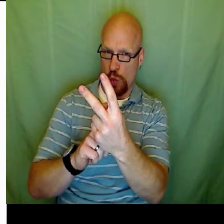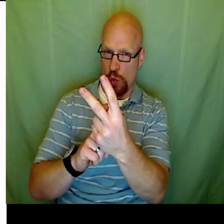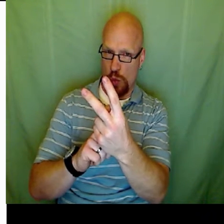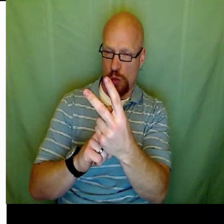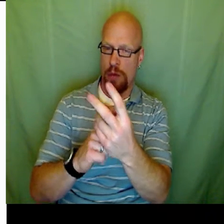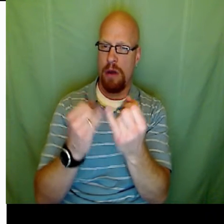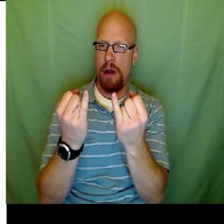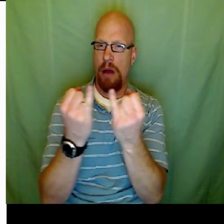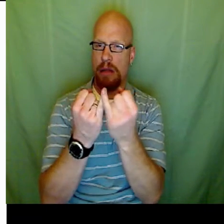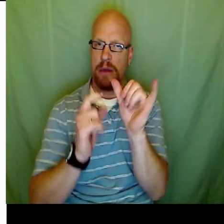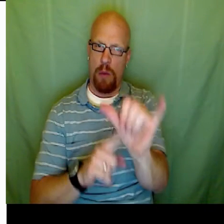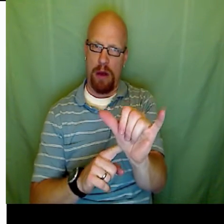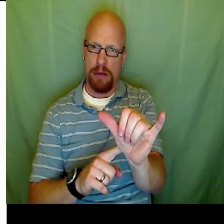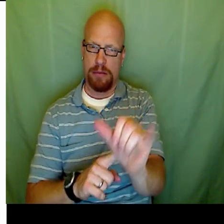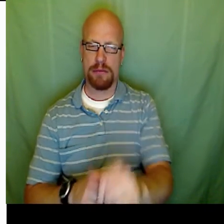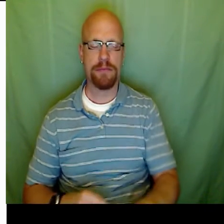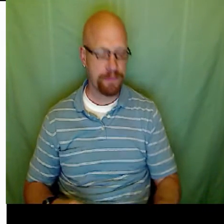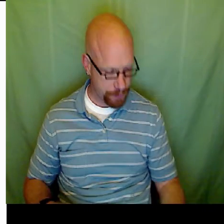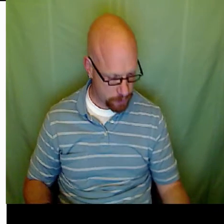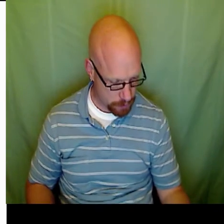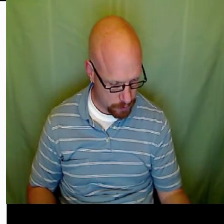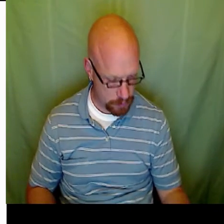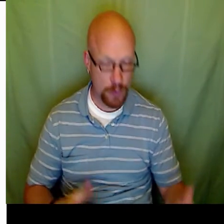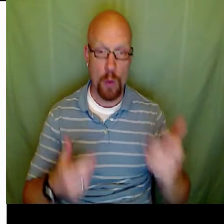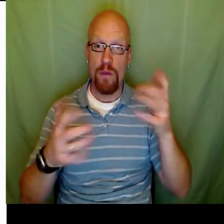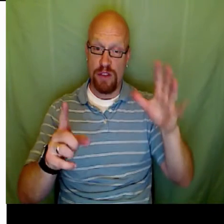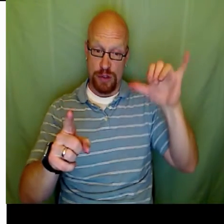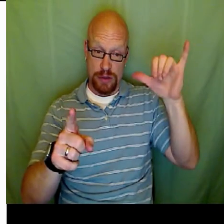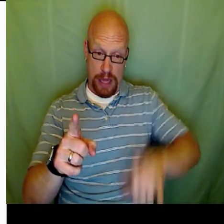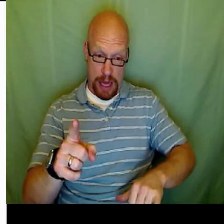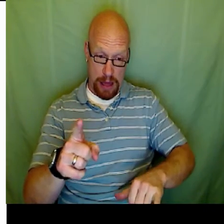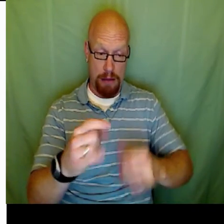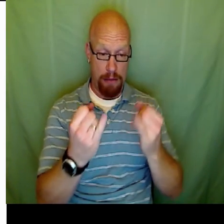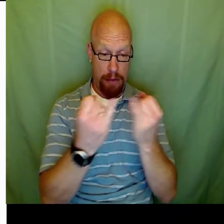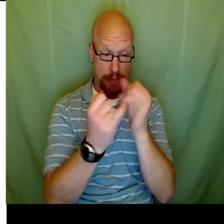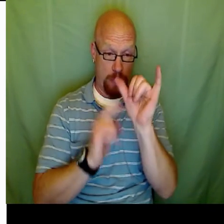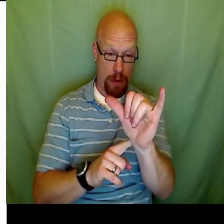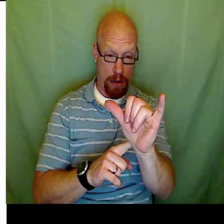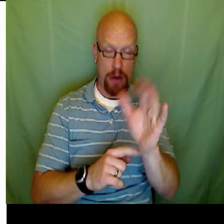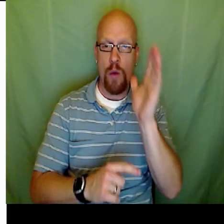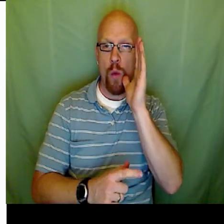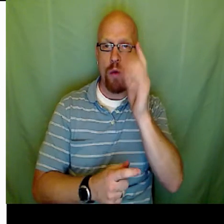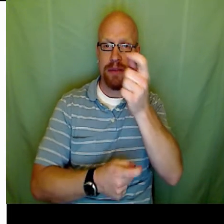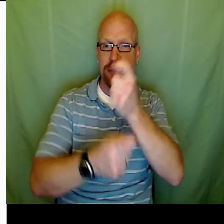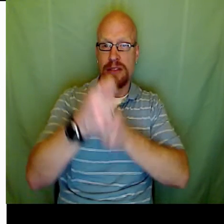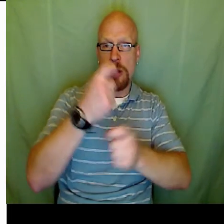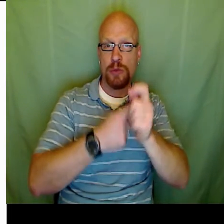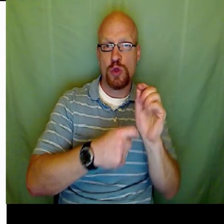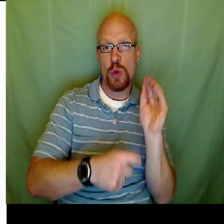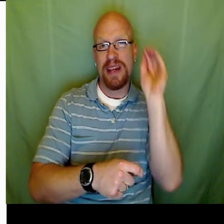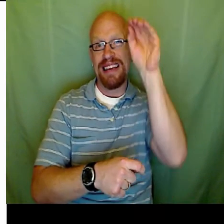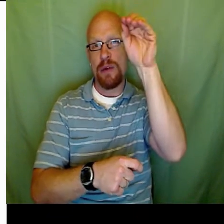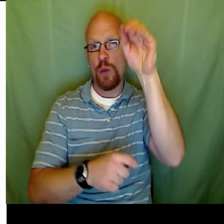We'll see what happens. I'll isolate y first, and we'll go from there. Once I isolate y, I'll